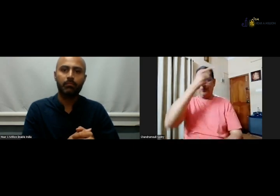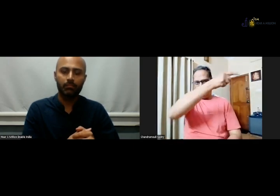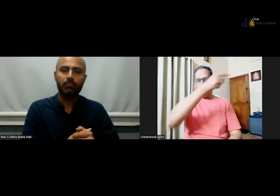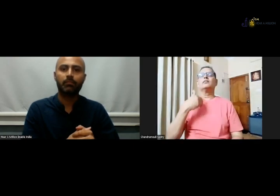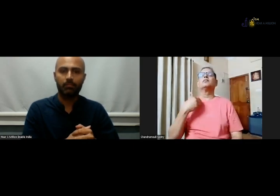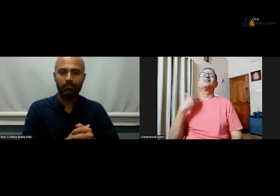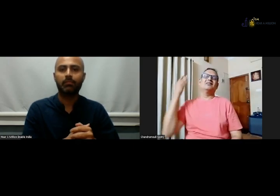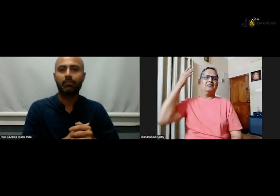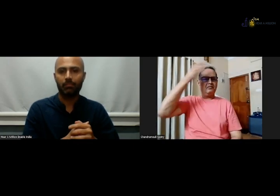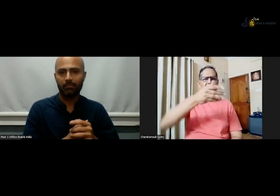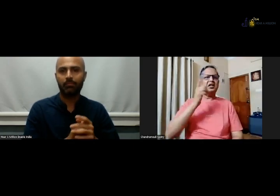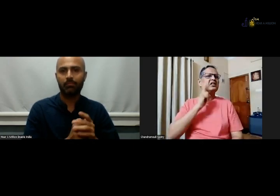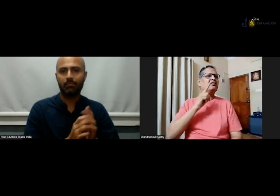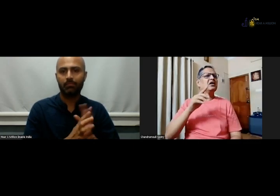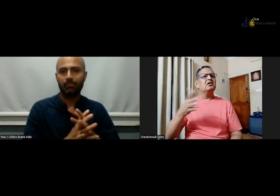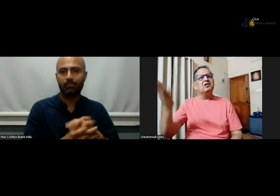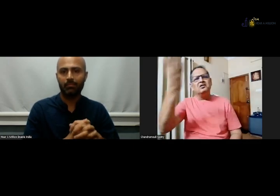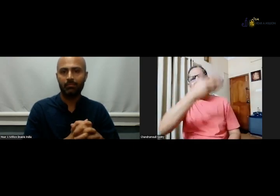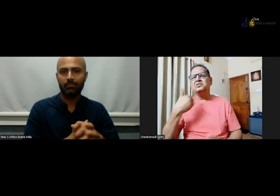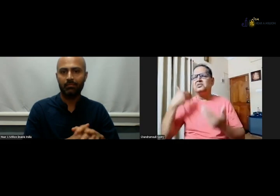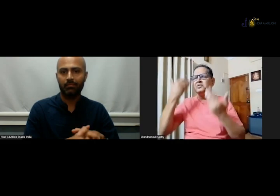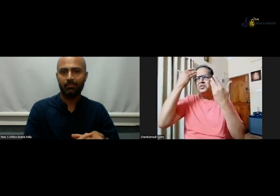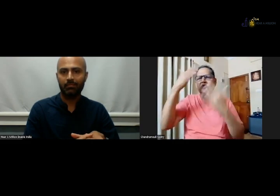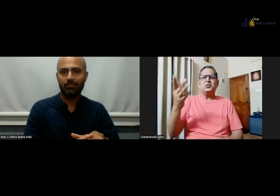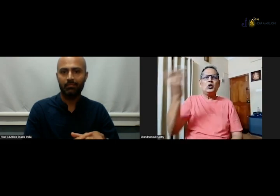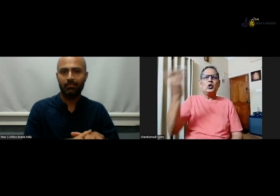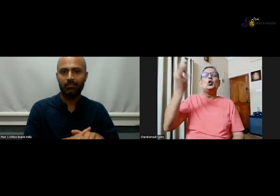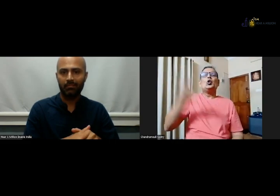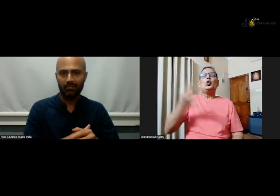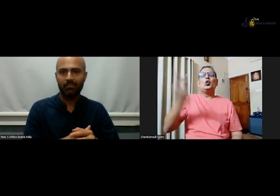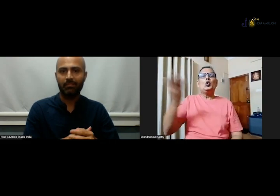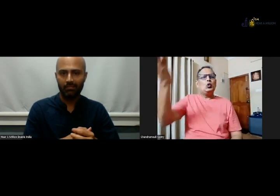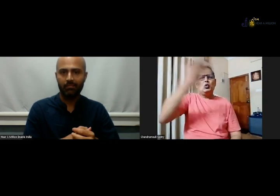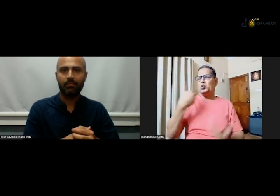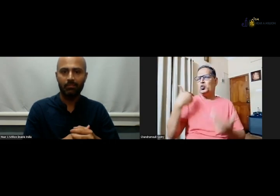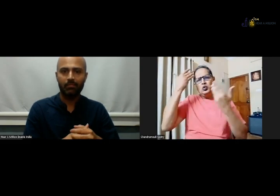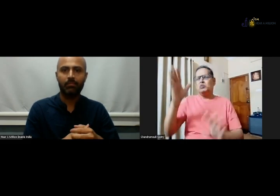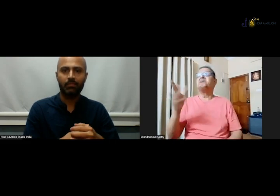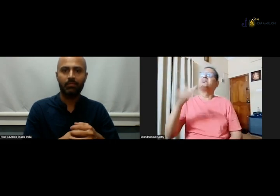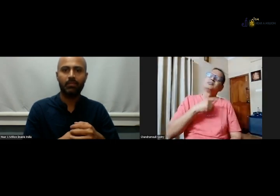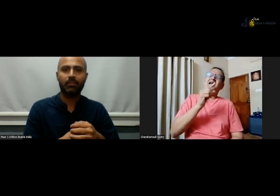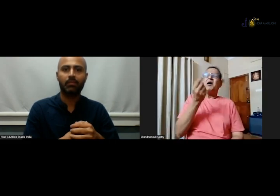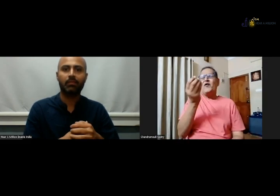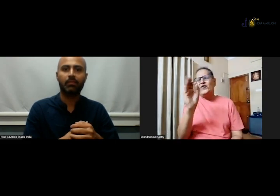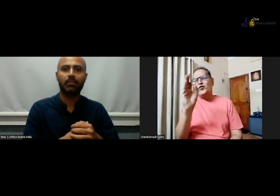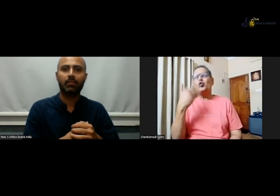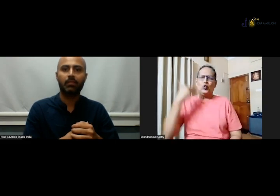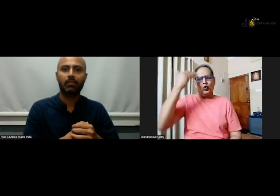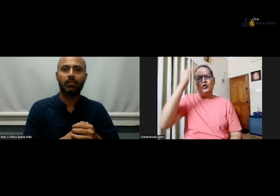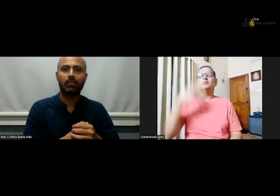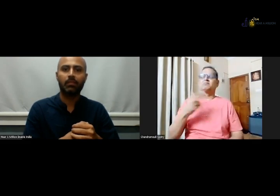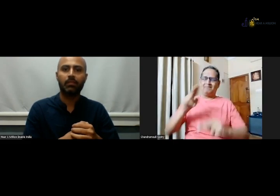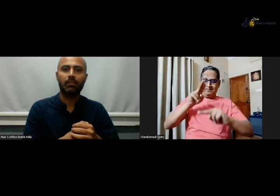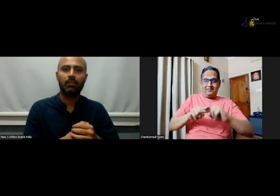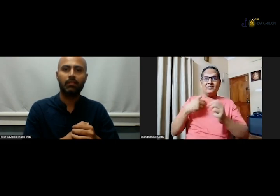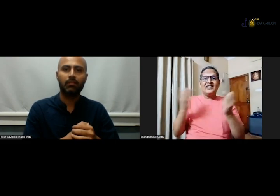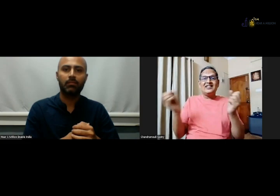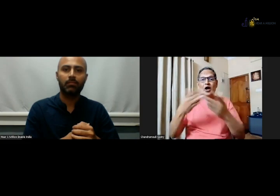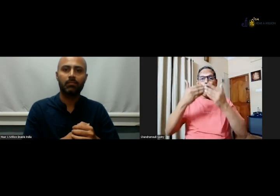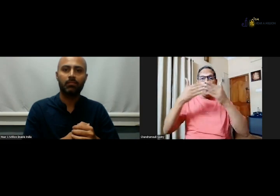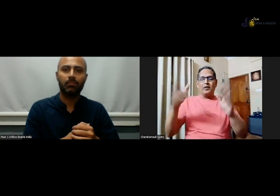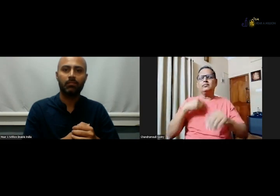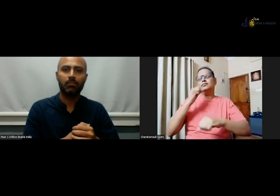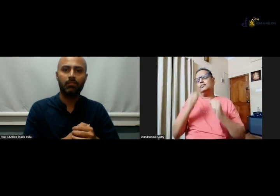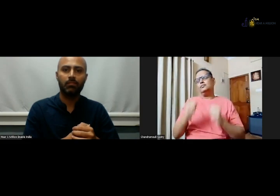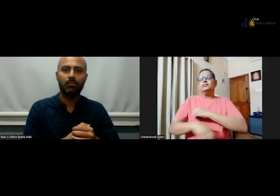pandemic, she was here in a workshop. We invited her for that workshop, and there were so many new people whom I